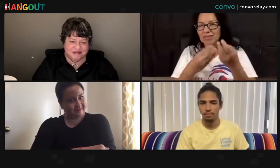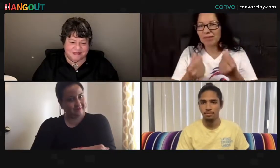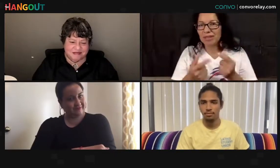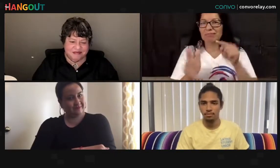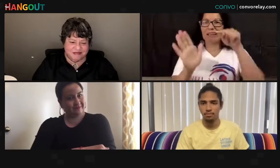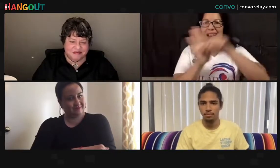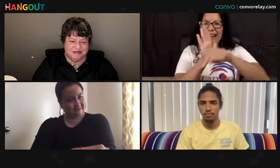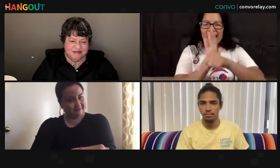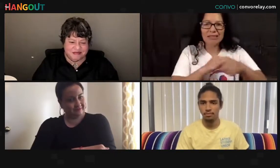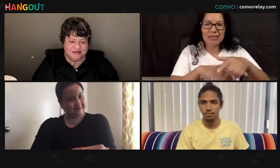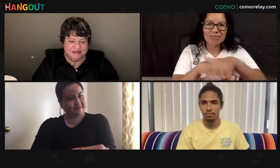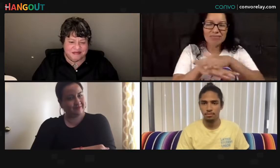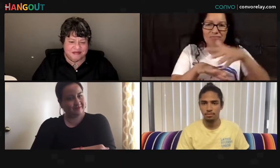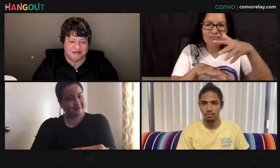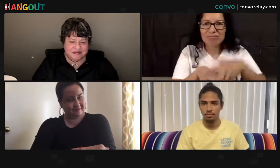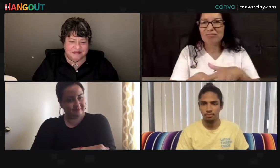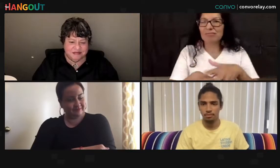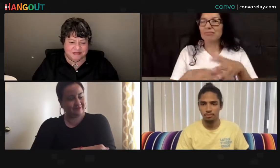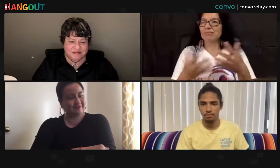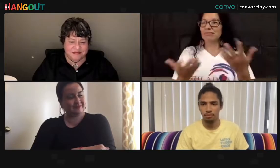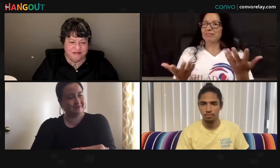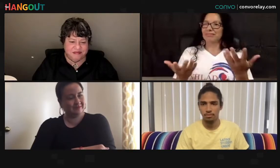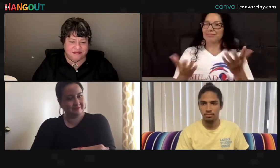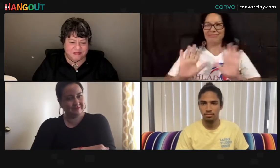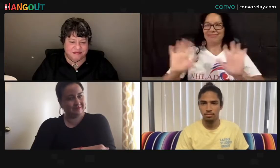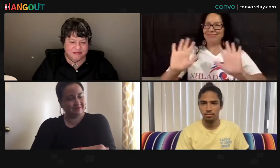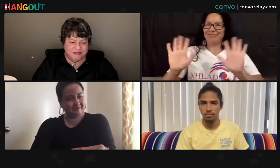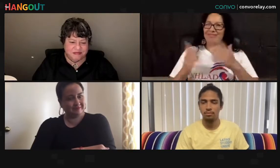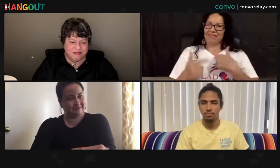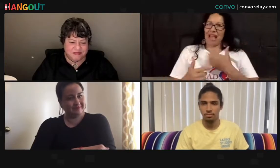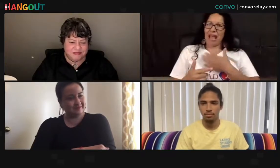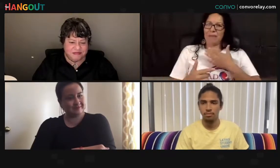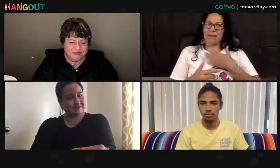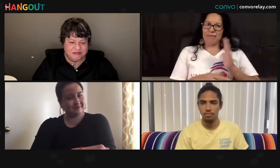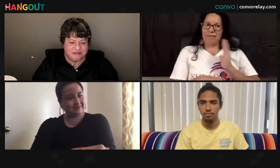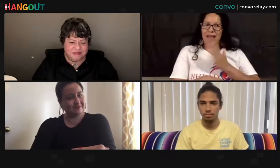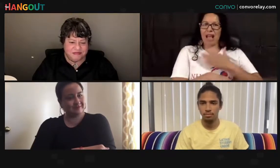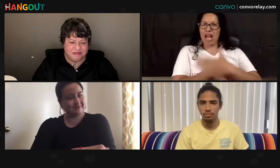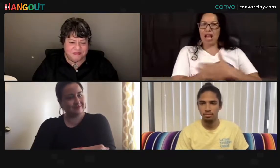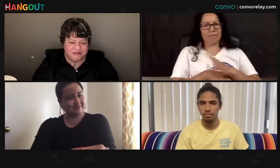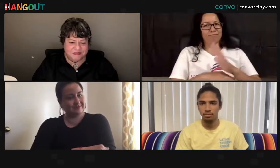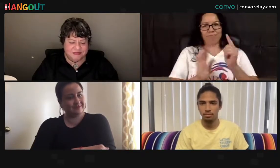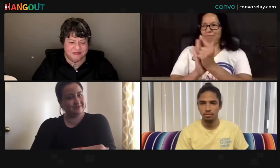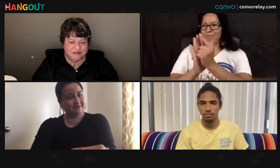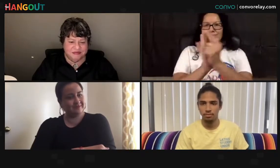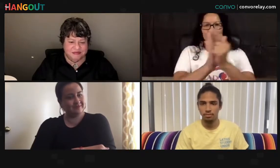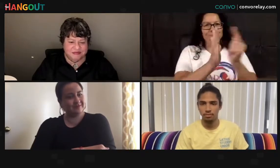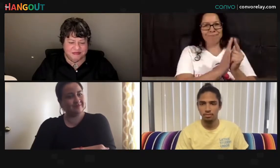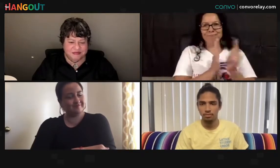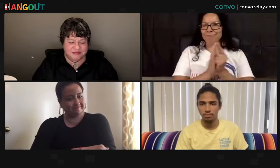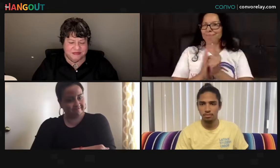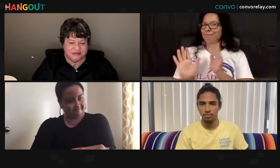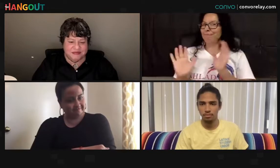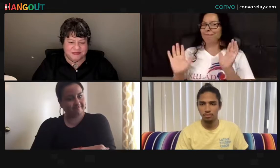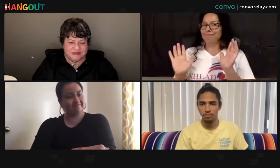so much more sense because you avoid people, immigrants moving in, and you really